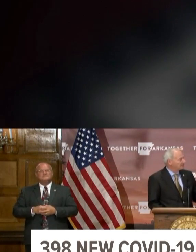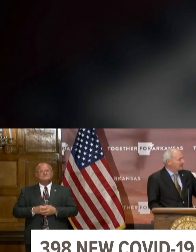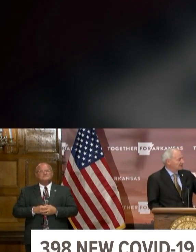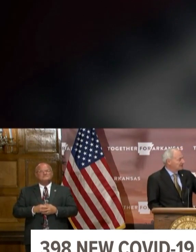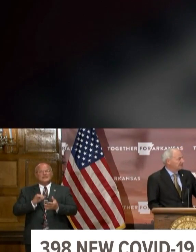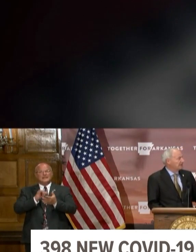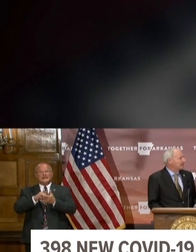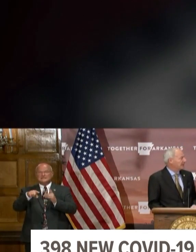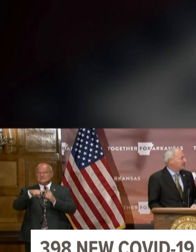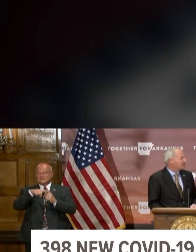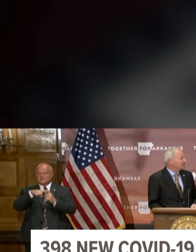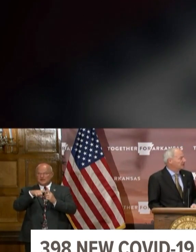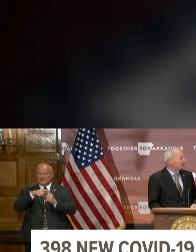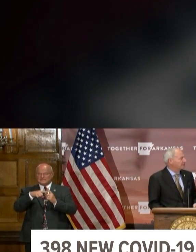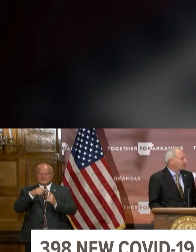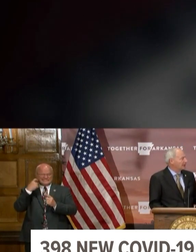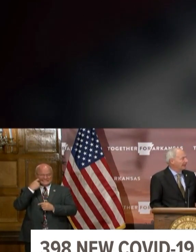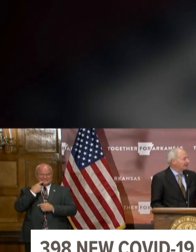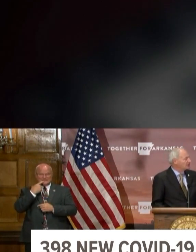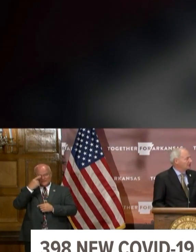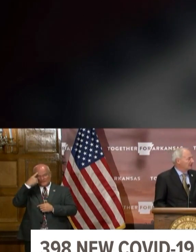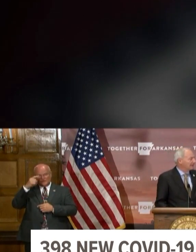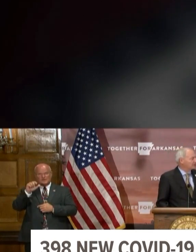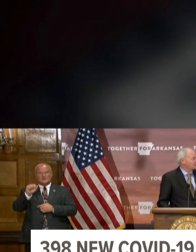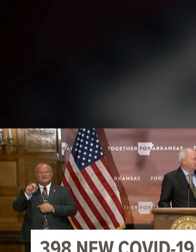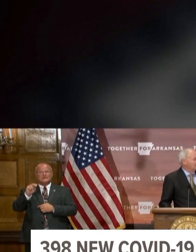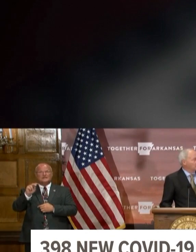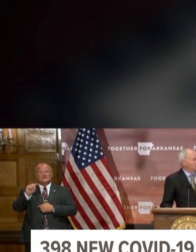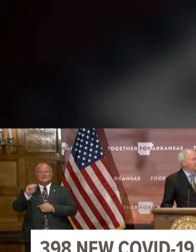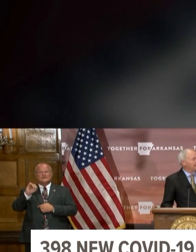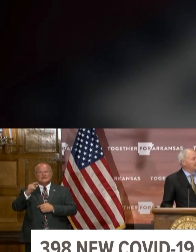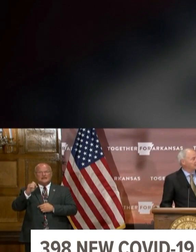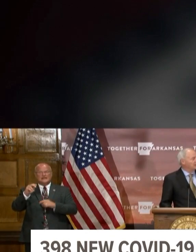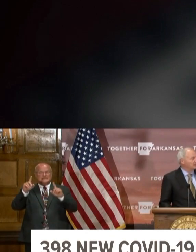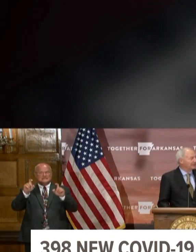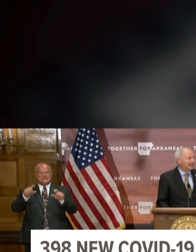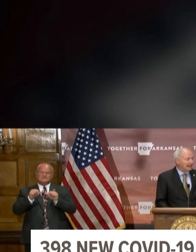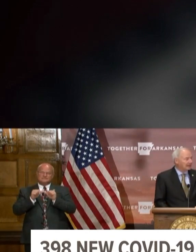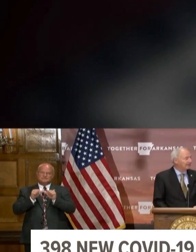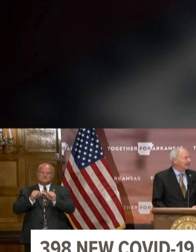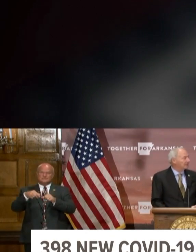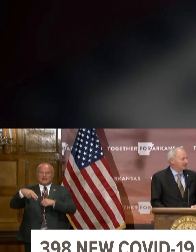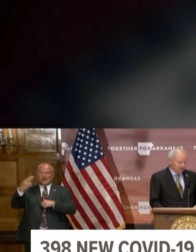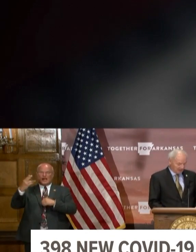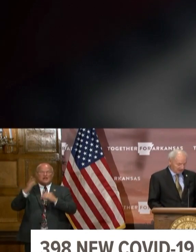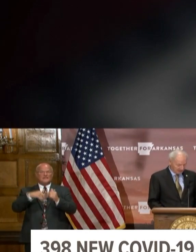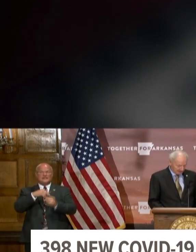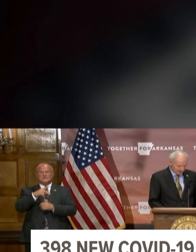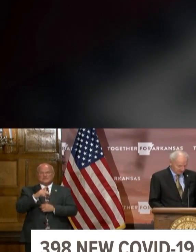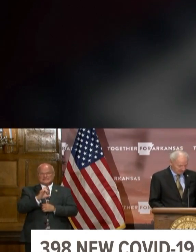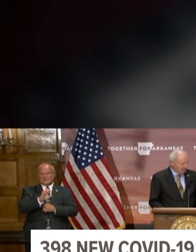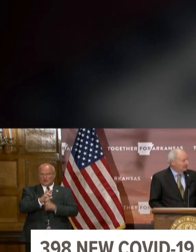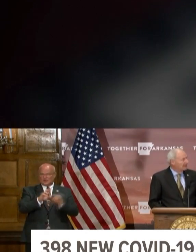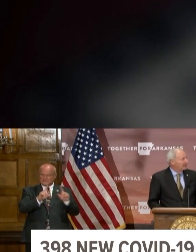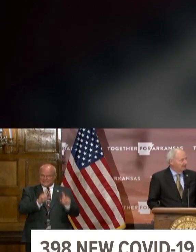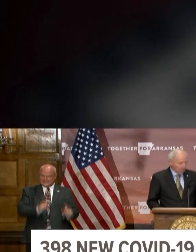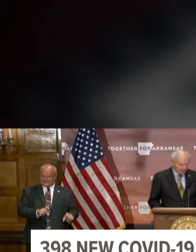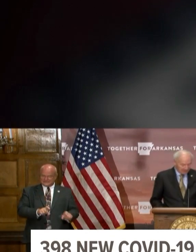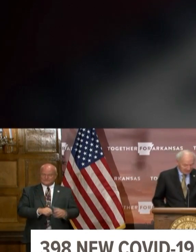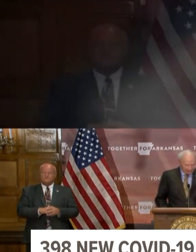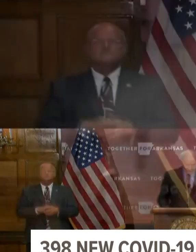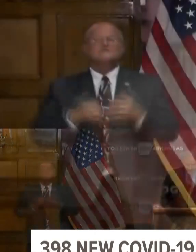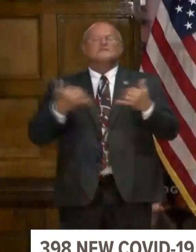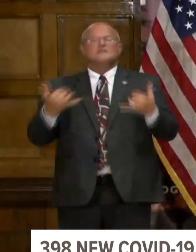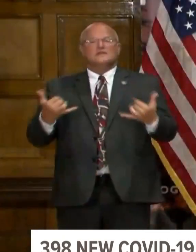And that's the positivity that I just mentioned for our antigen test, which have been consistently higher than our PCR test. And